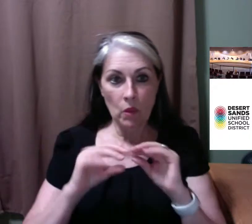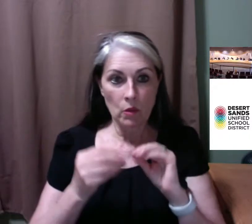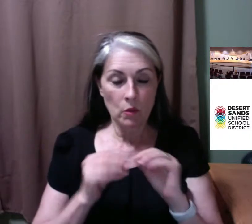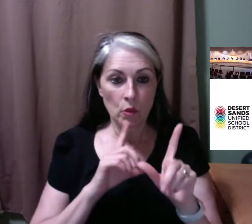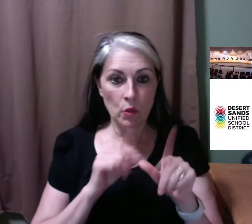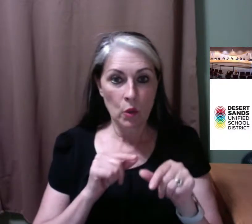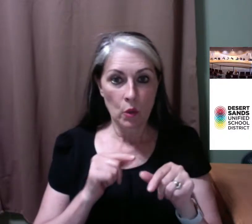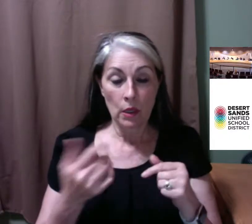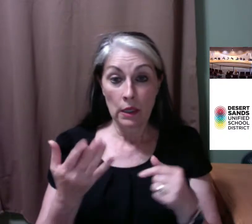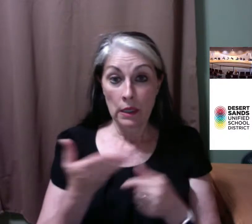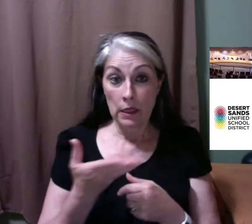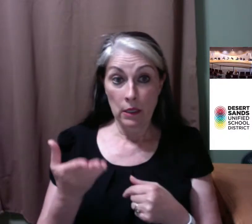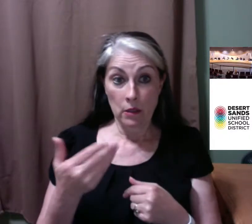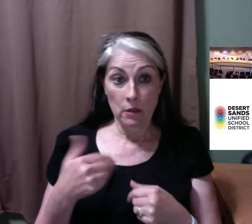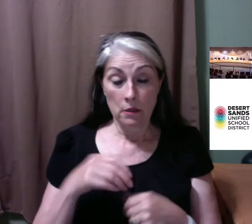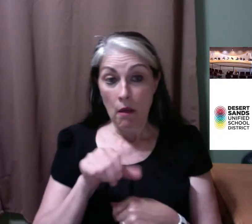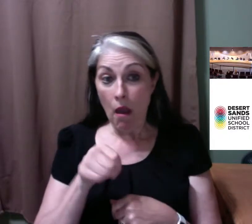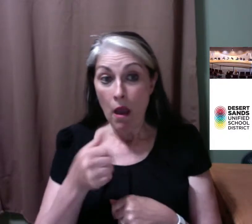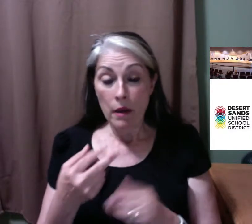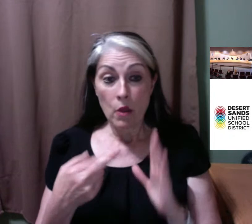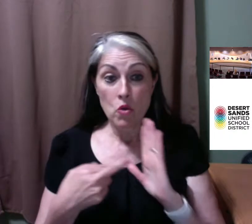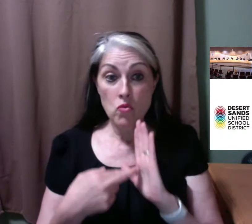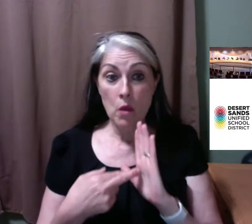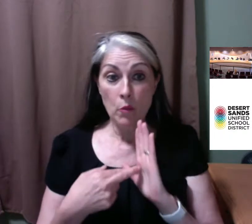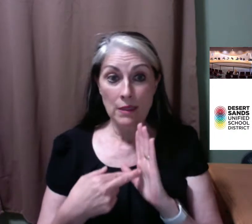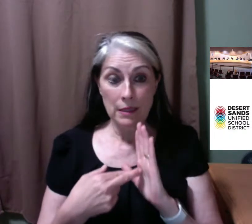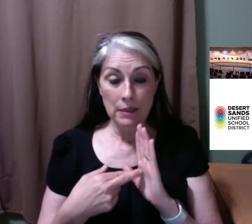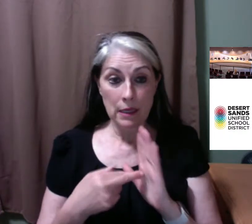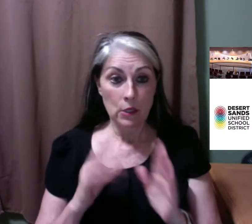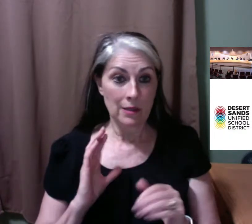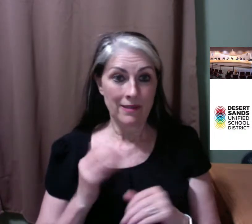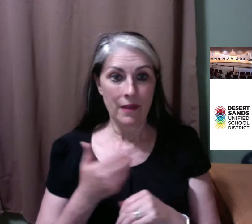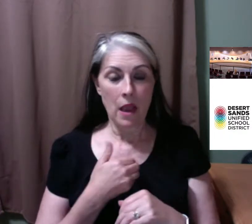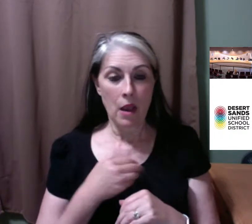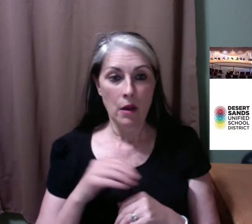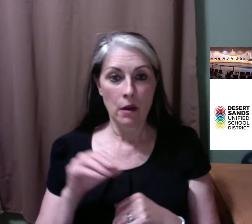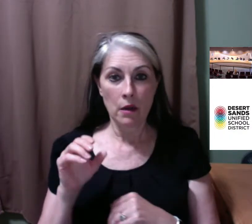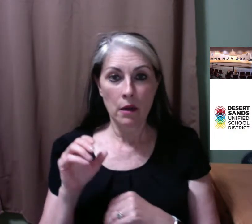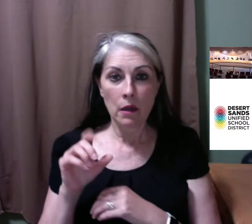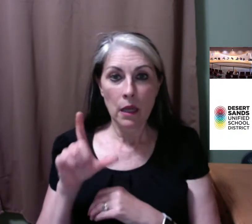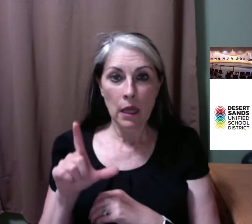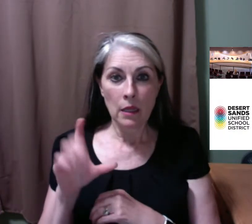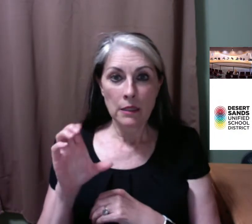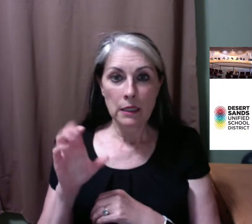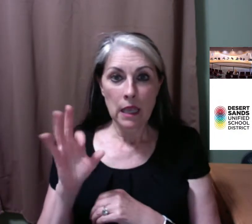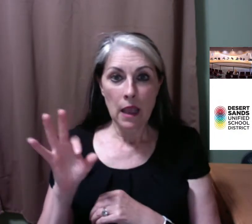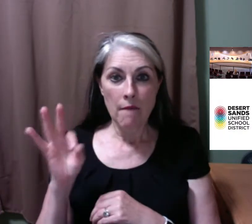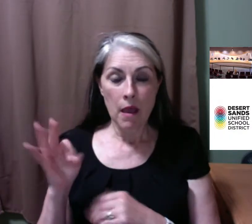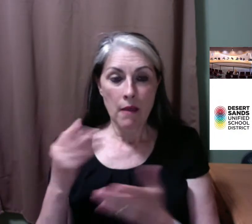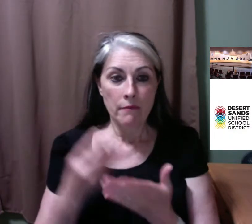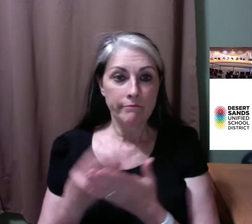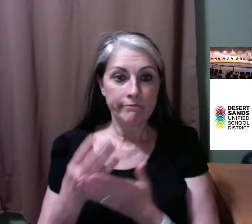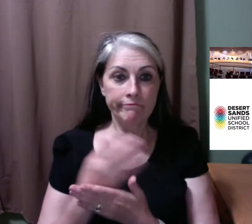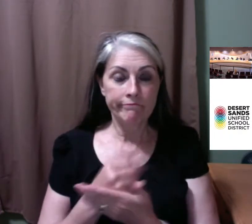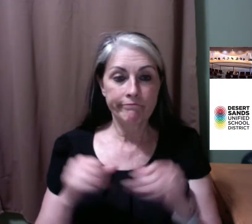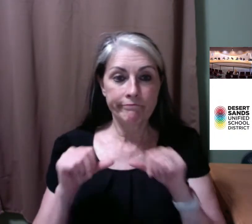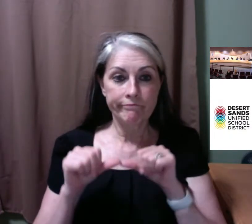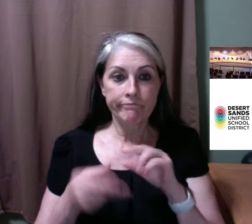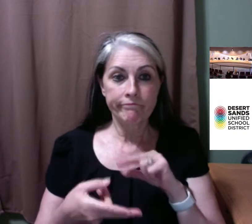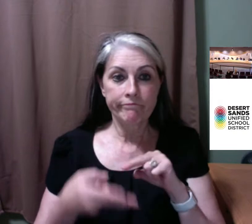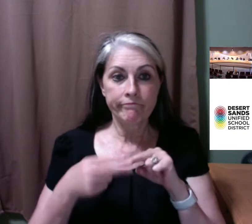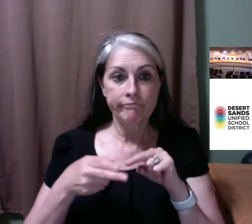Now here's another representation of our LCFF revenues and the ongoing